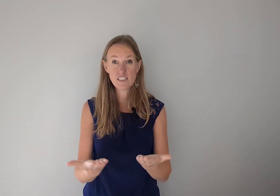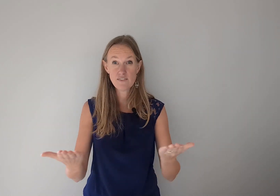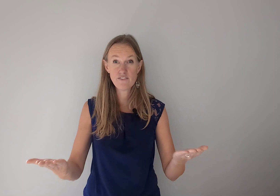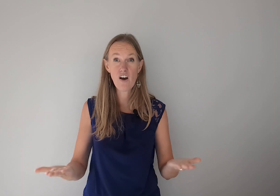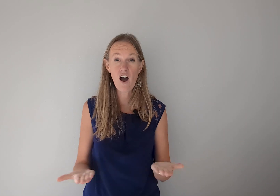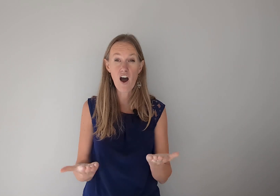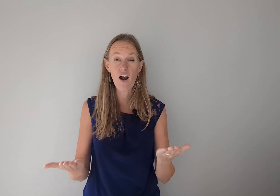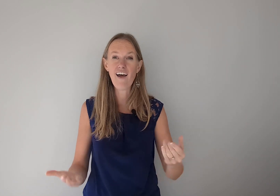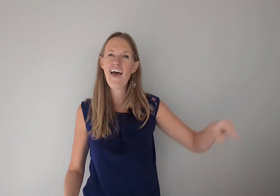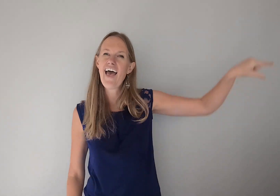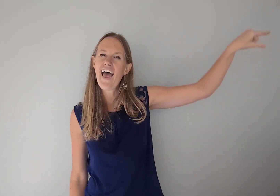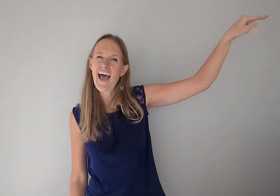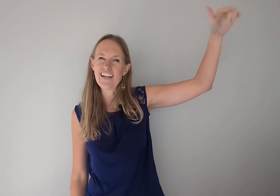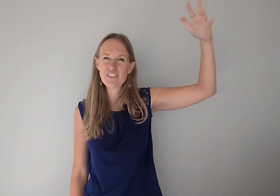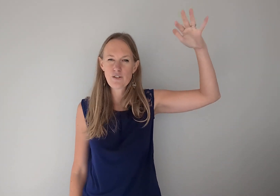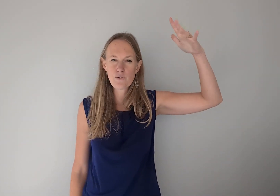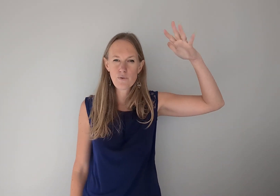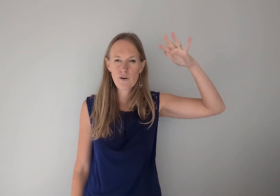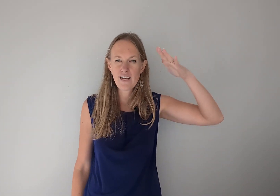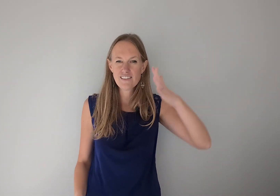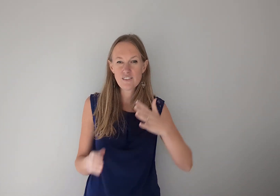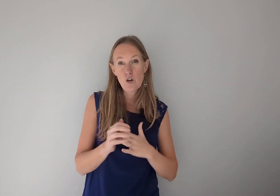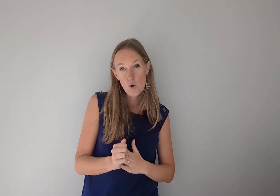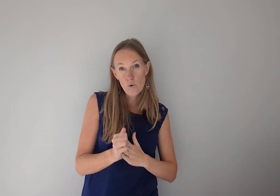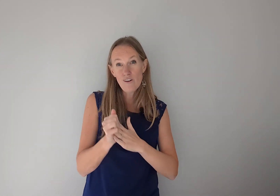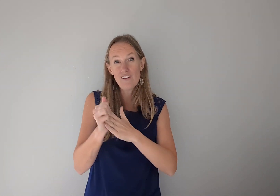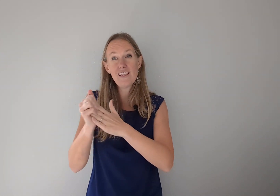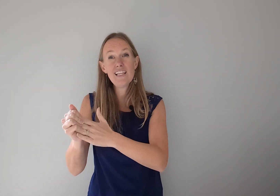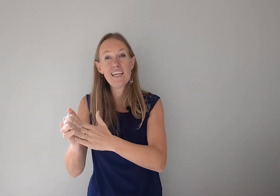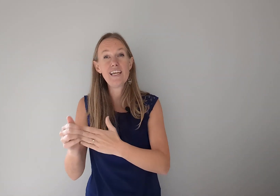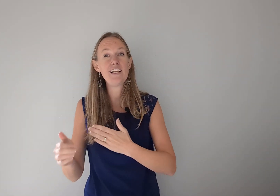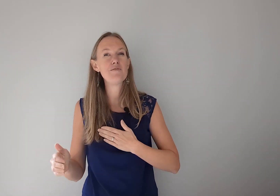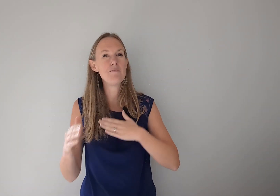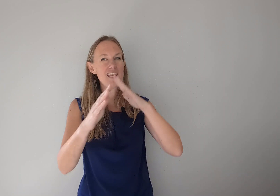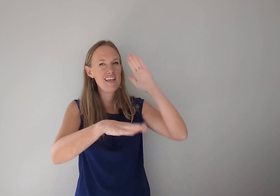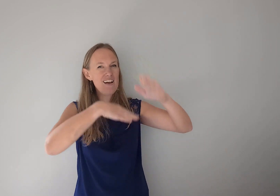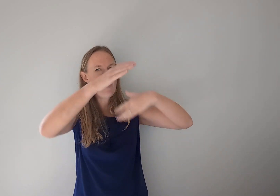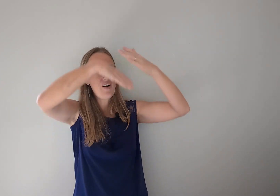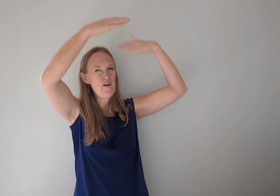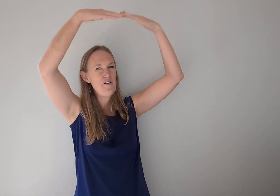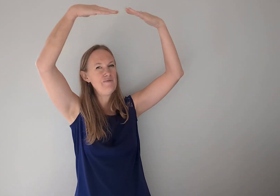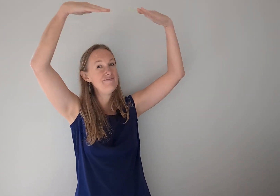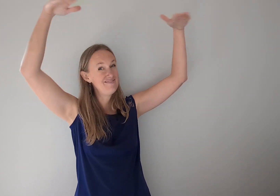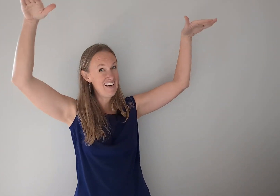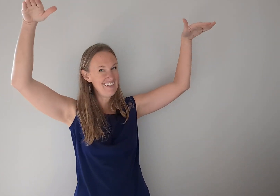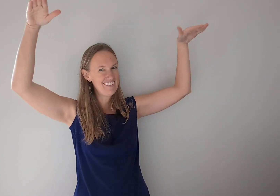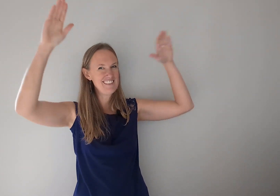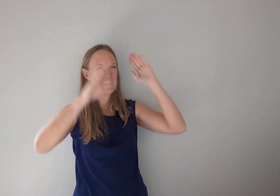thus far, and grace will lead me home, right? Grace is leading